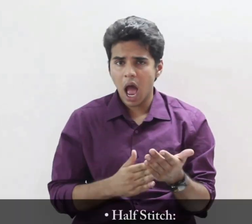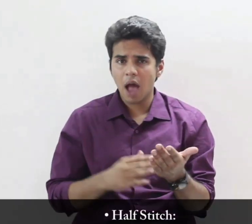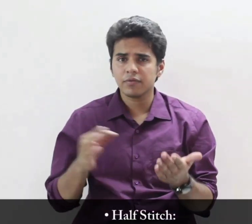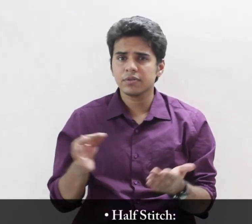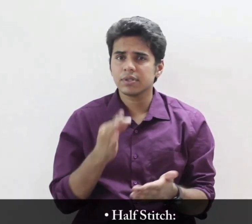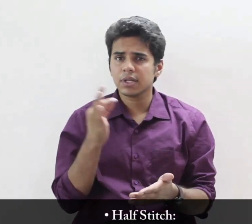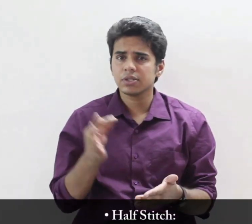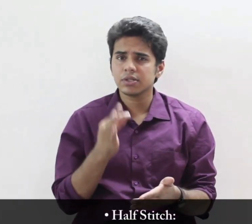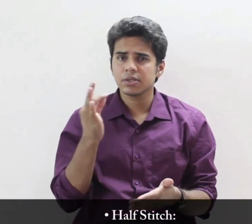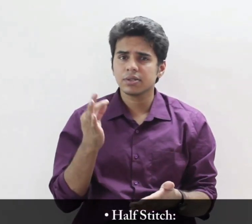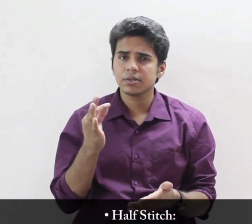Half stitch.